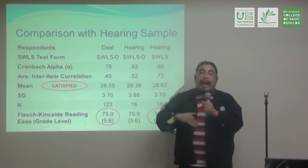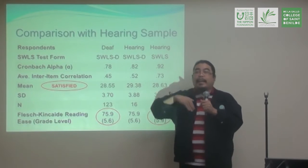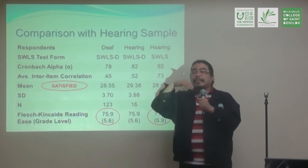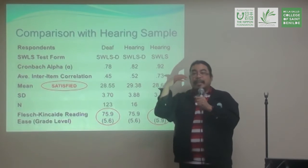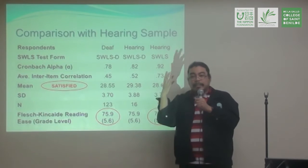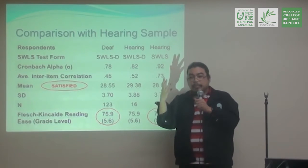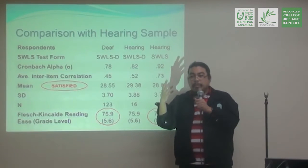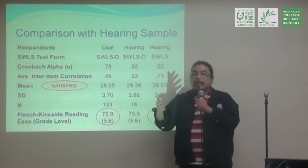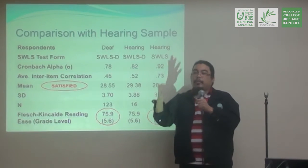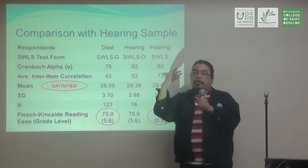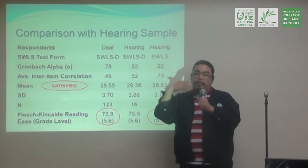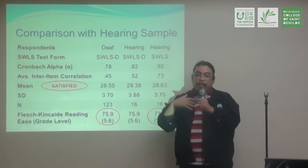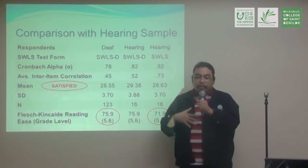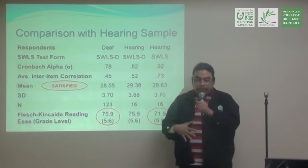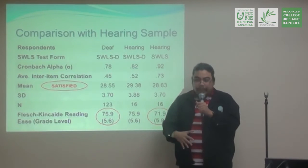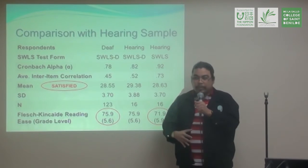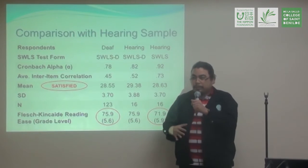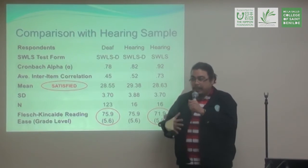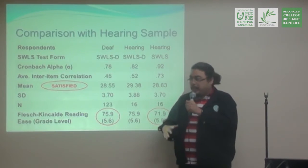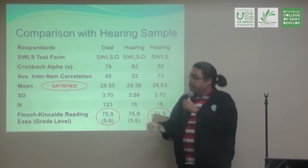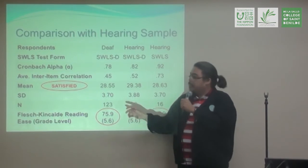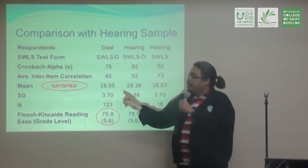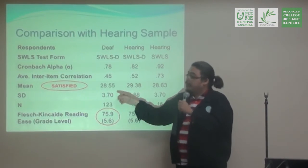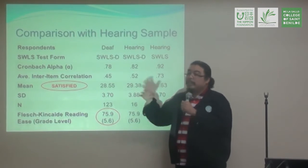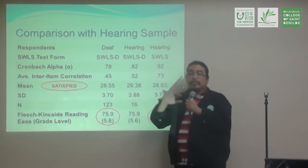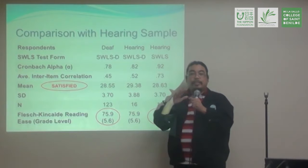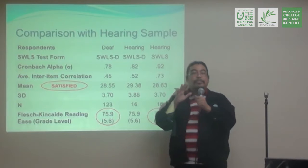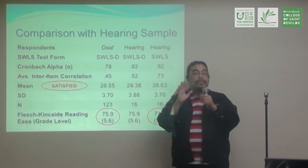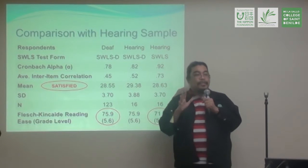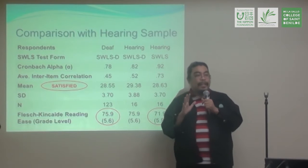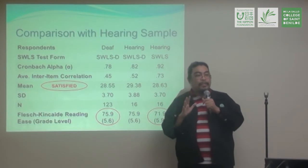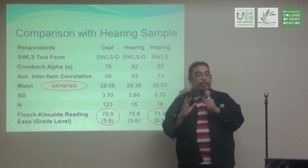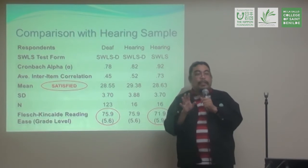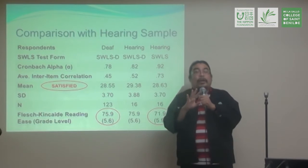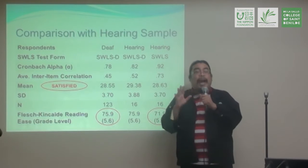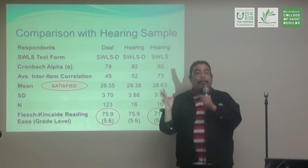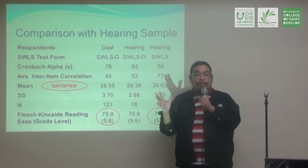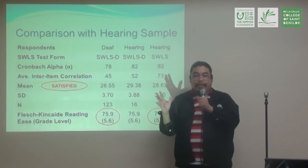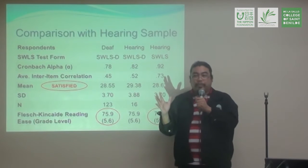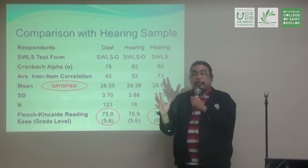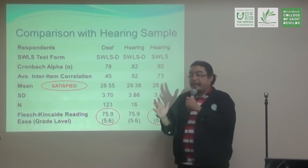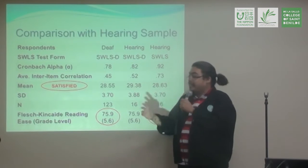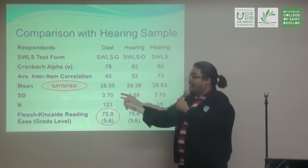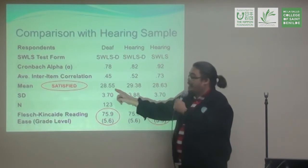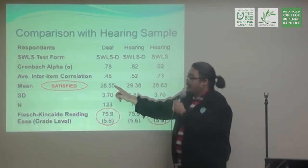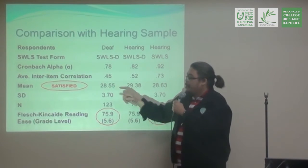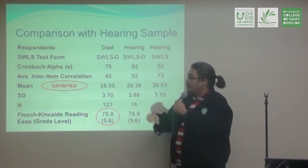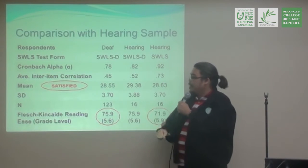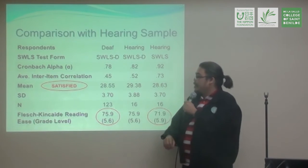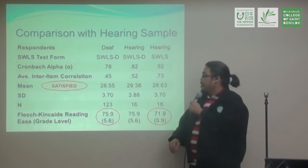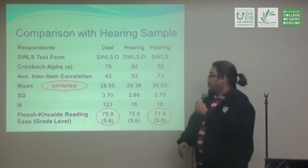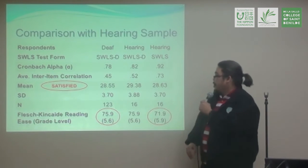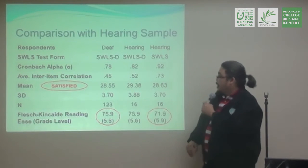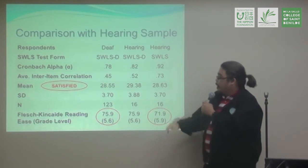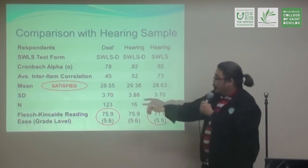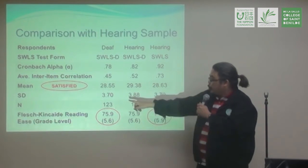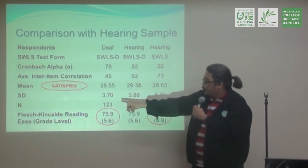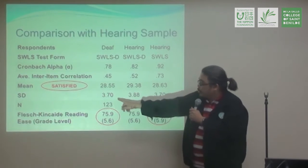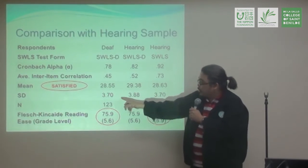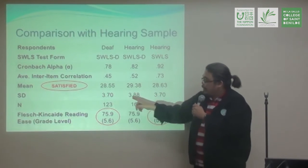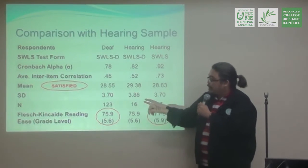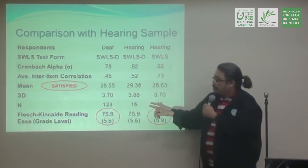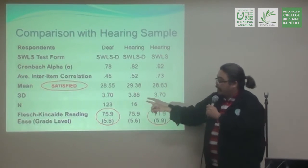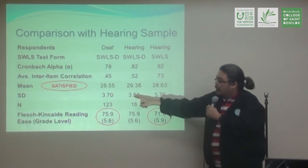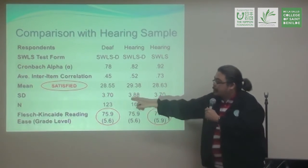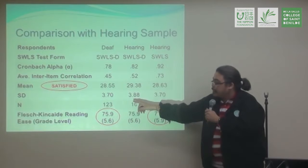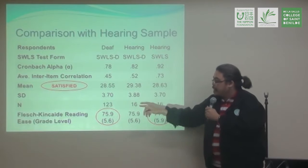not highly satisfied or below satisfied, but just satisfied. Average, basically. And you can